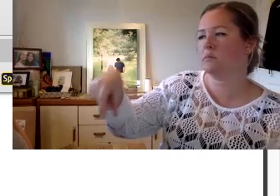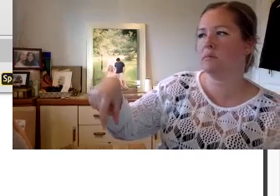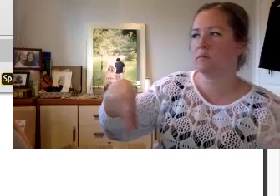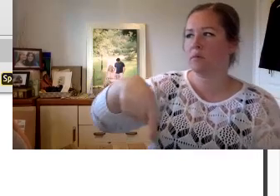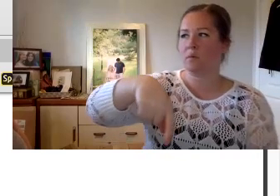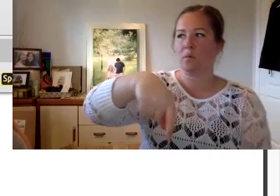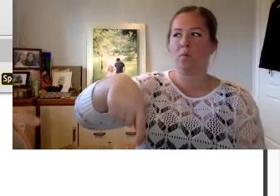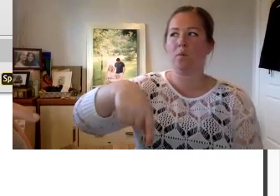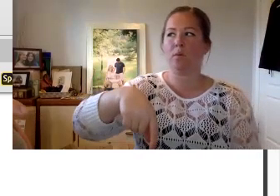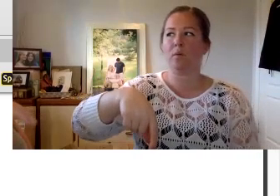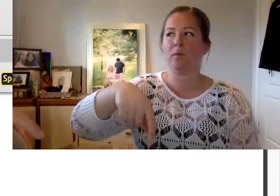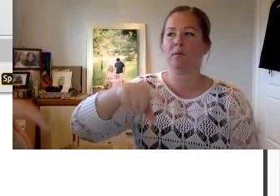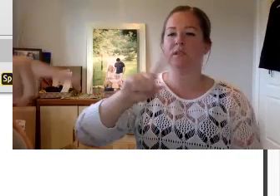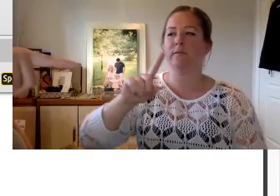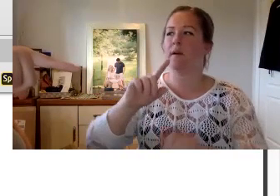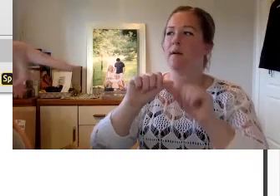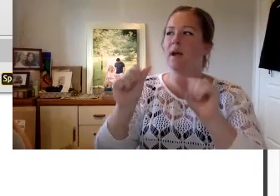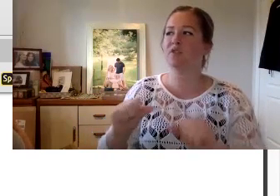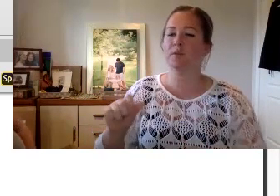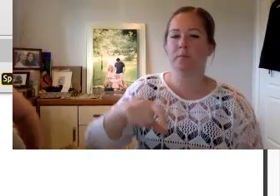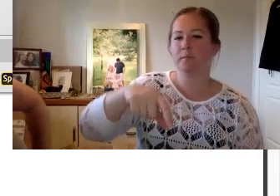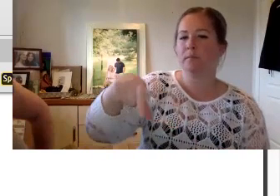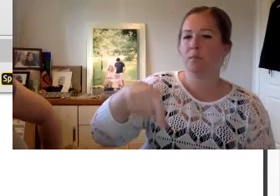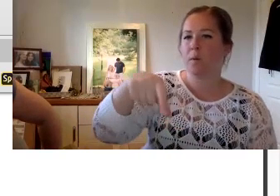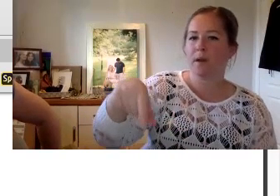Almost like the letter Q, but